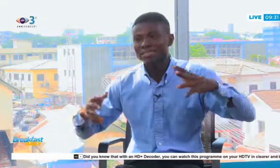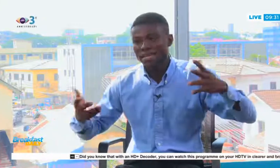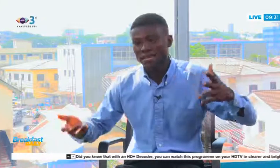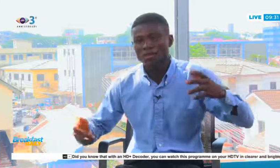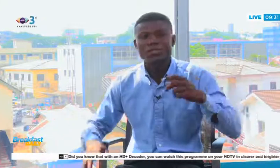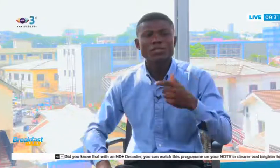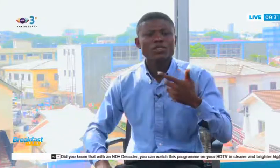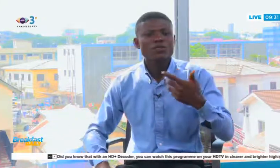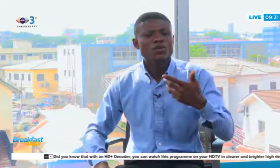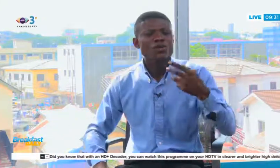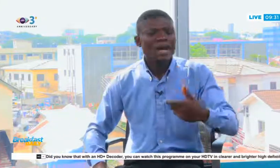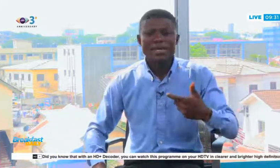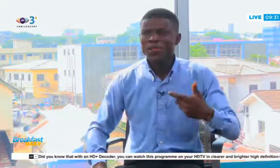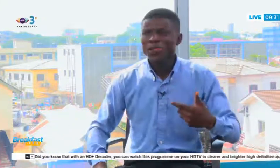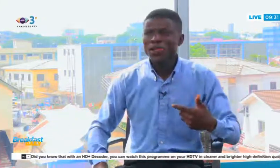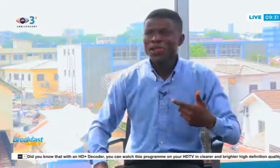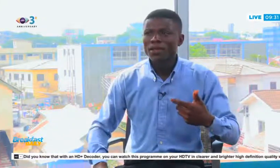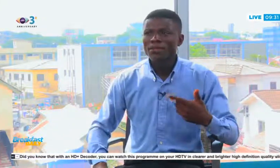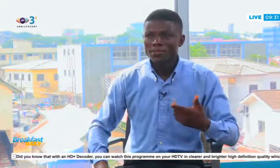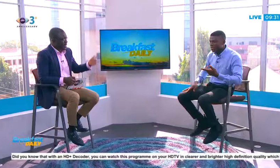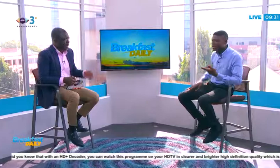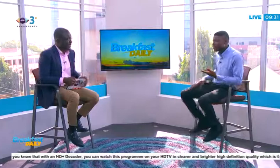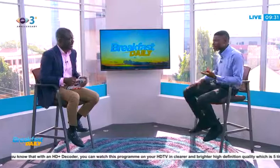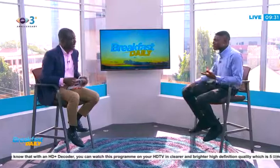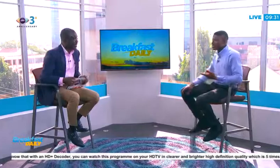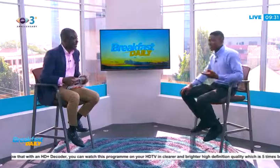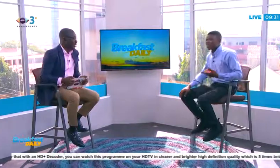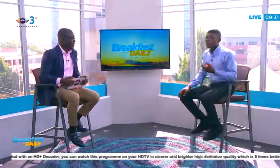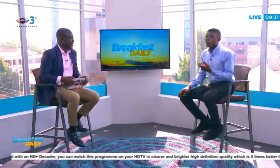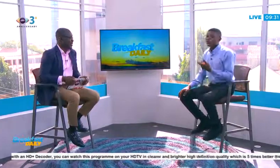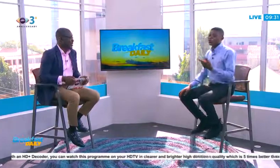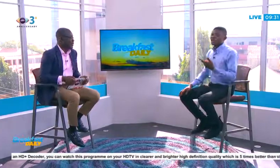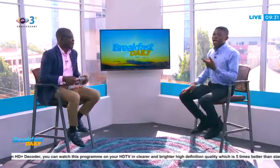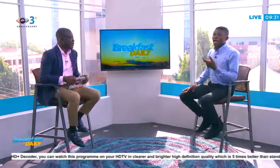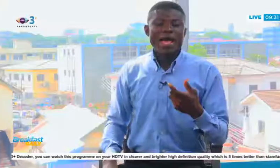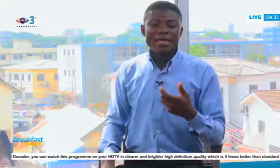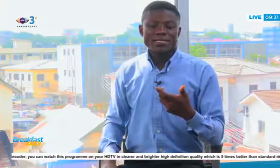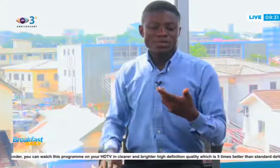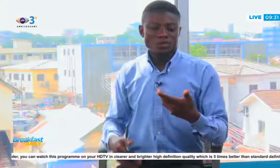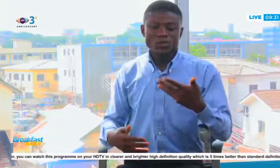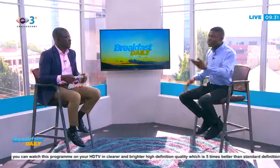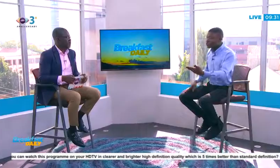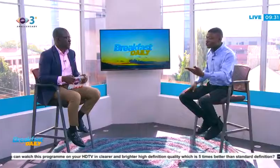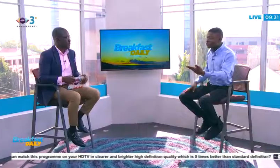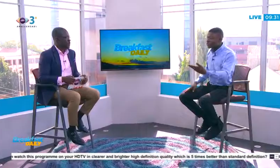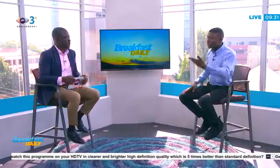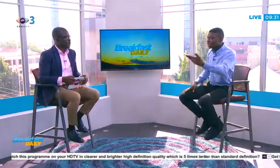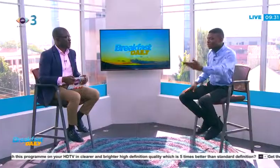sign language. So I think we need to have you back for a Yeah. different session on that one. So I just showed the video to one deaf